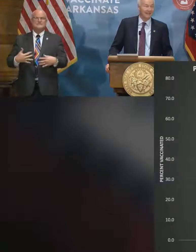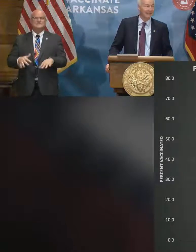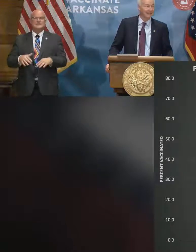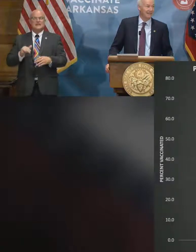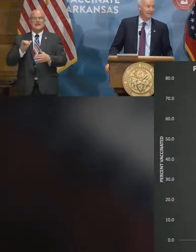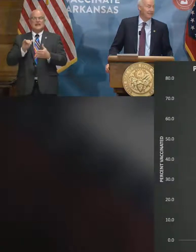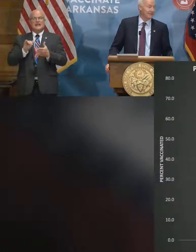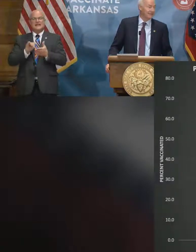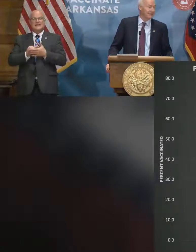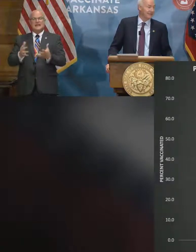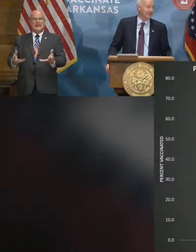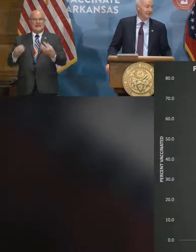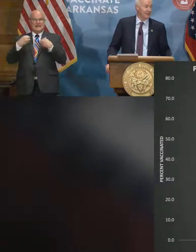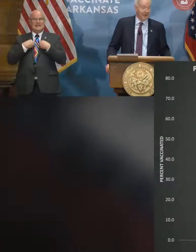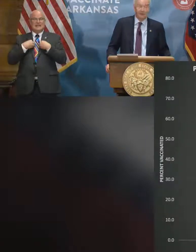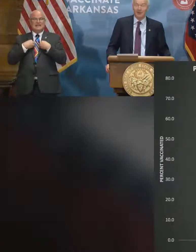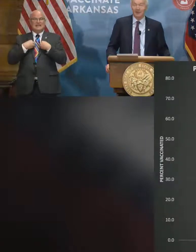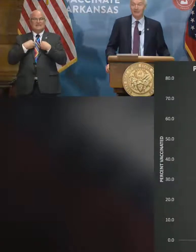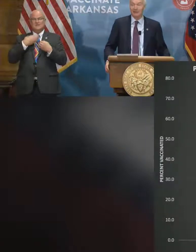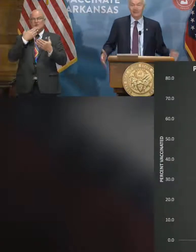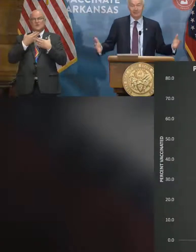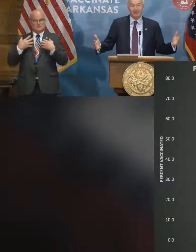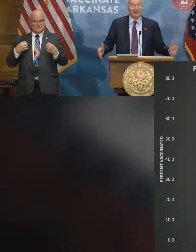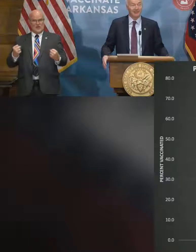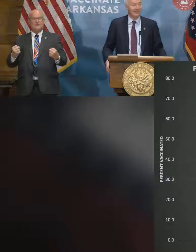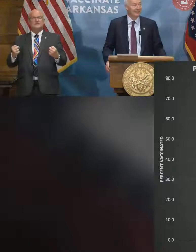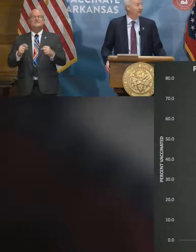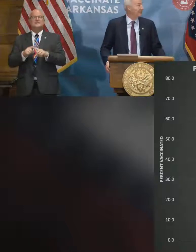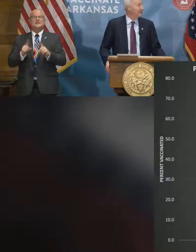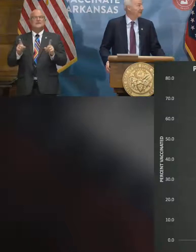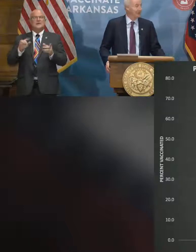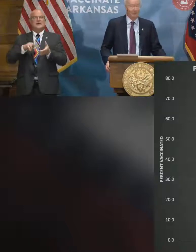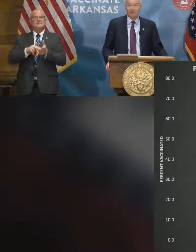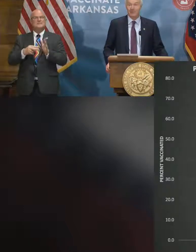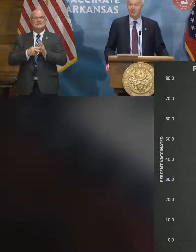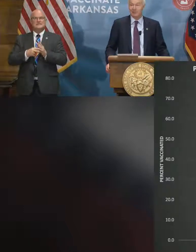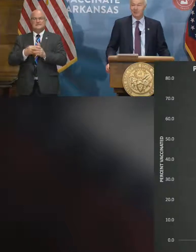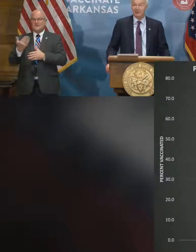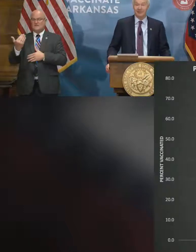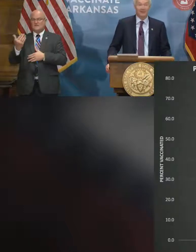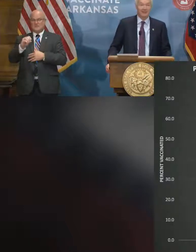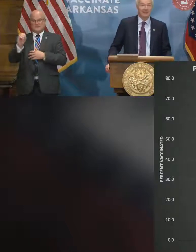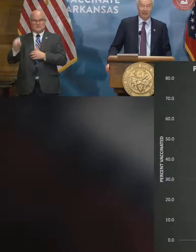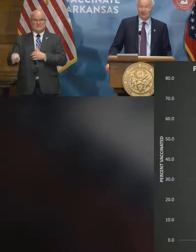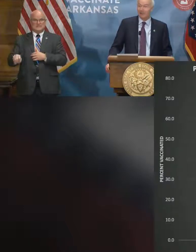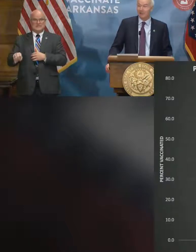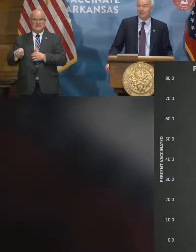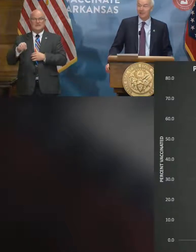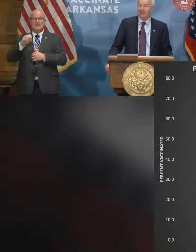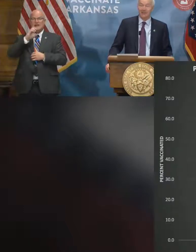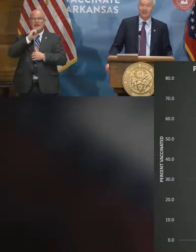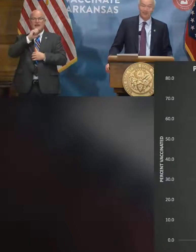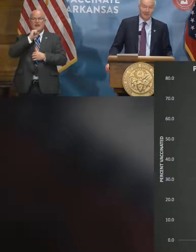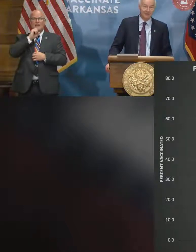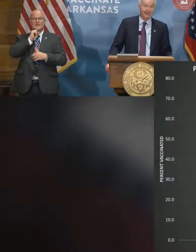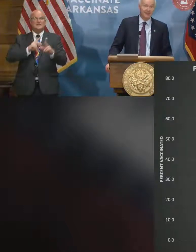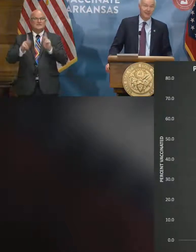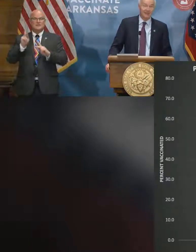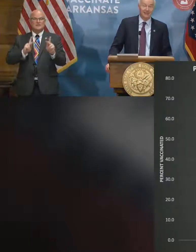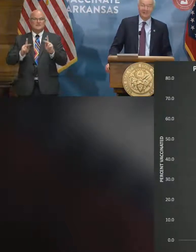vaccinated, and that gives us greater confidence, but that means that there's 15% of our elderly